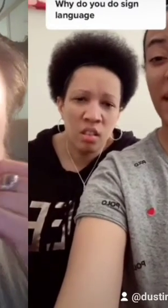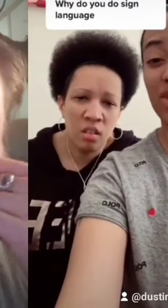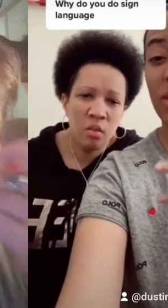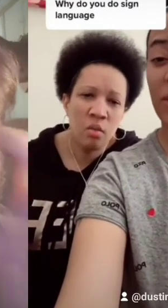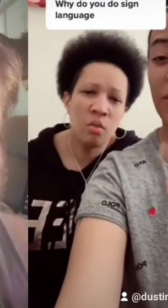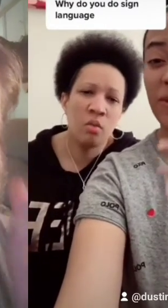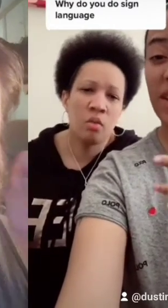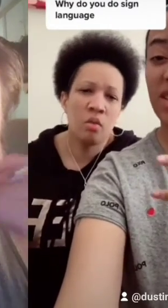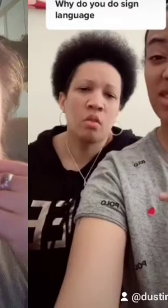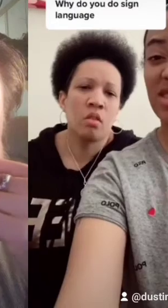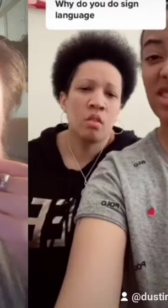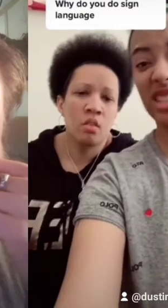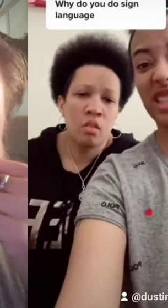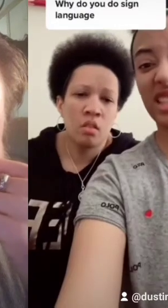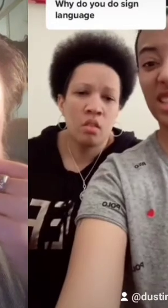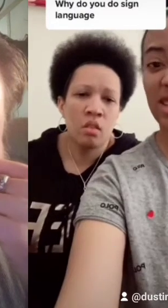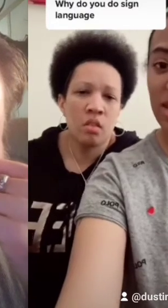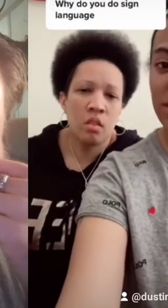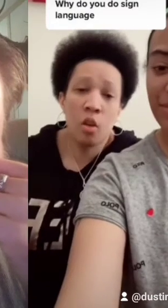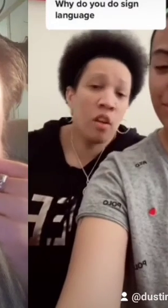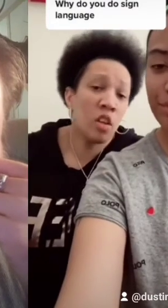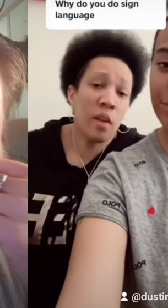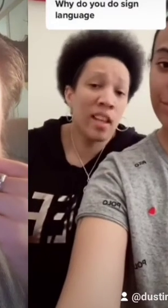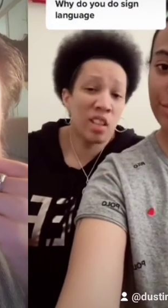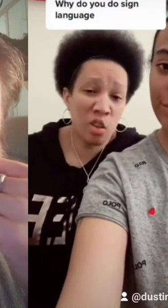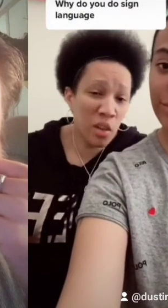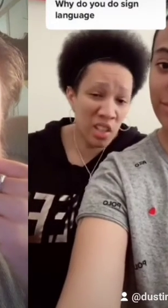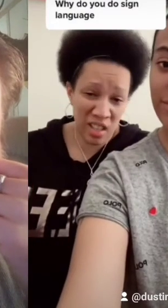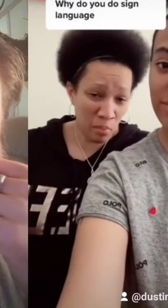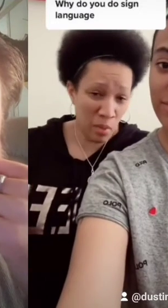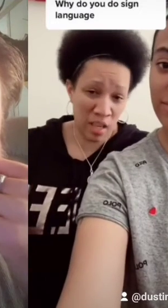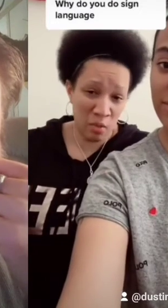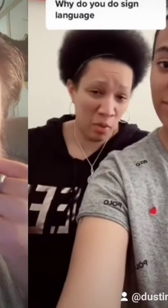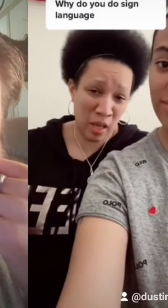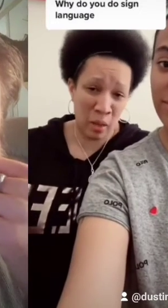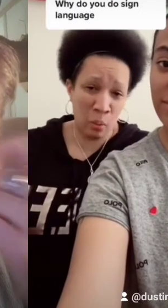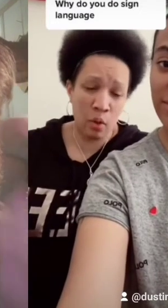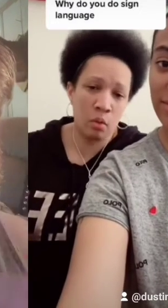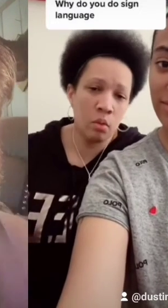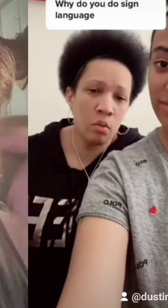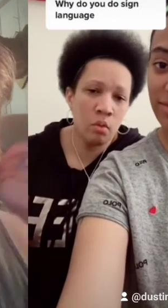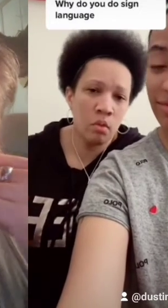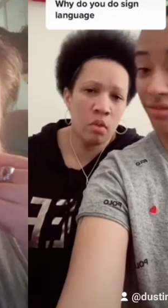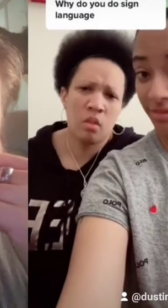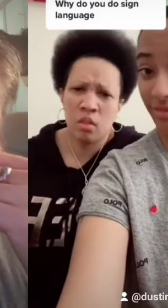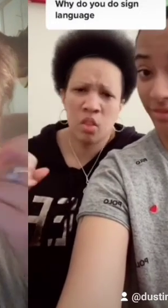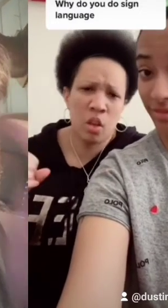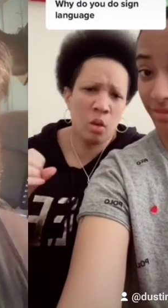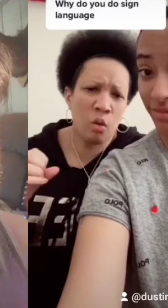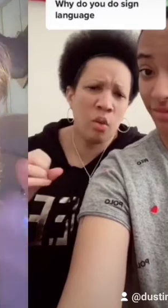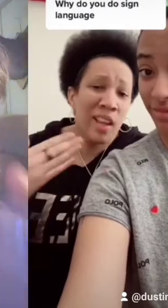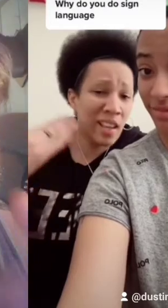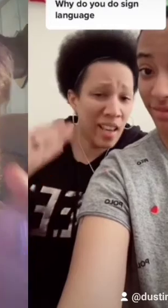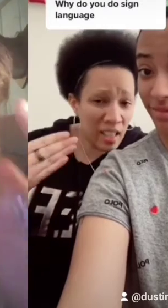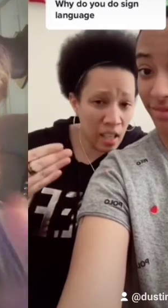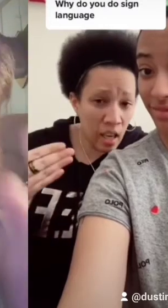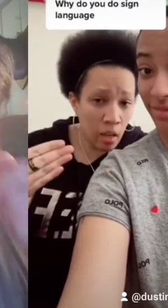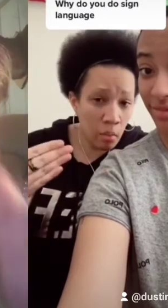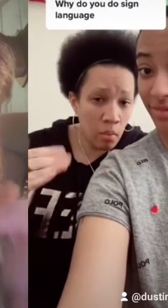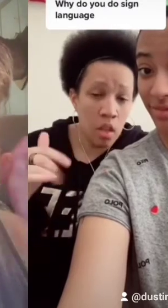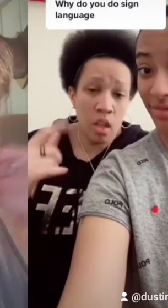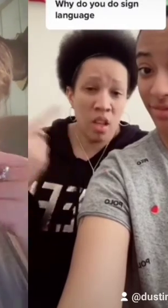deaf. That's how she talks. Or are you asking a question that's making you feel like whoa. I mean she's a young